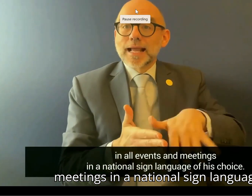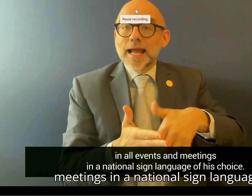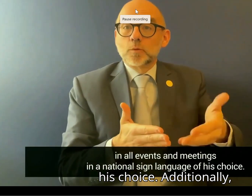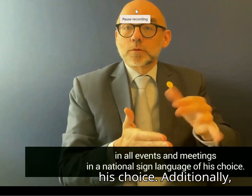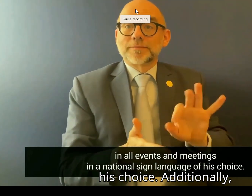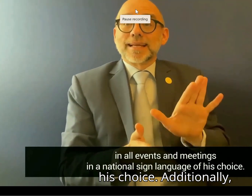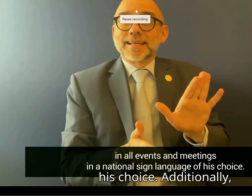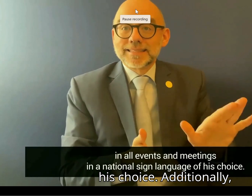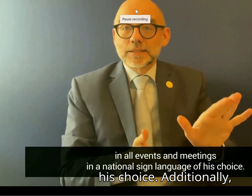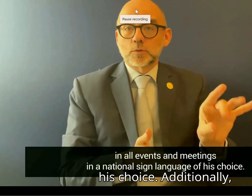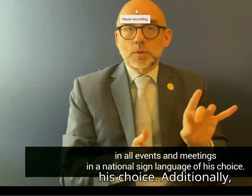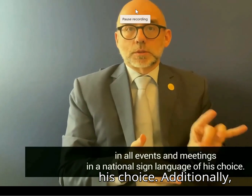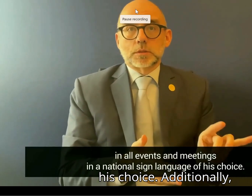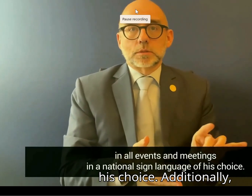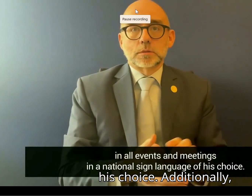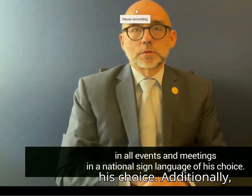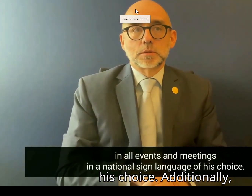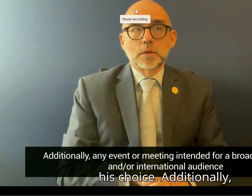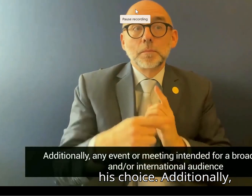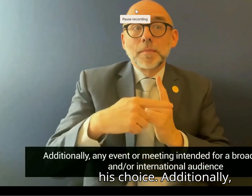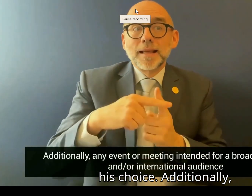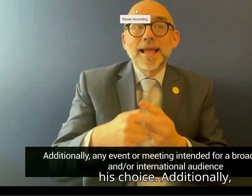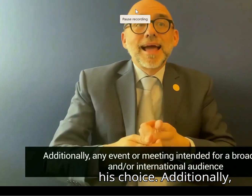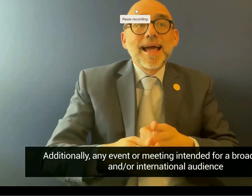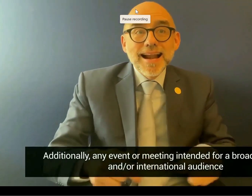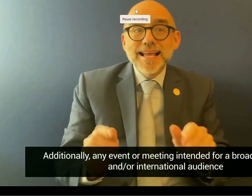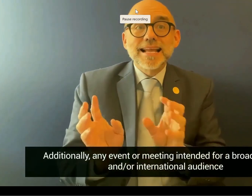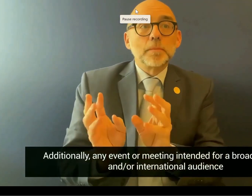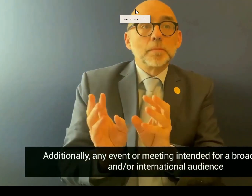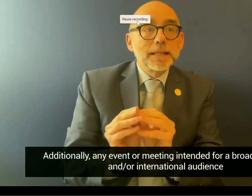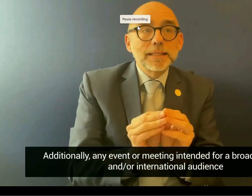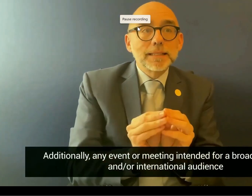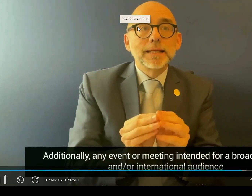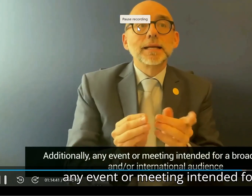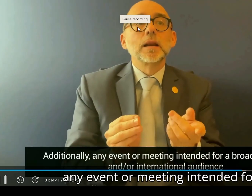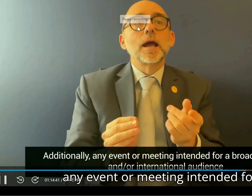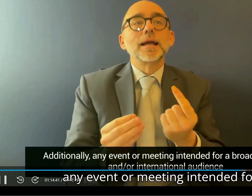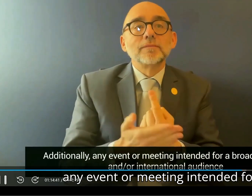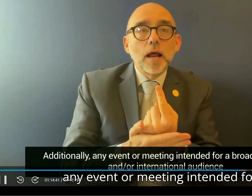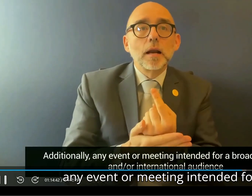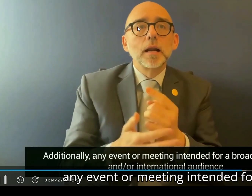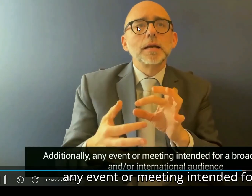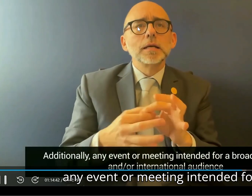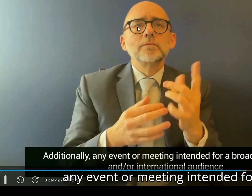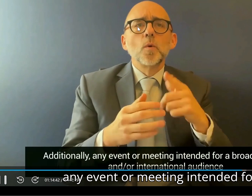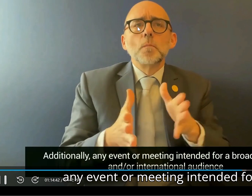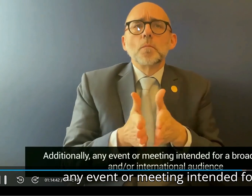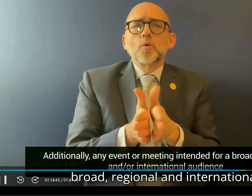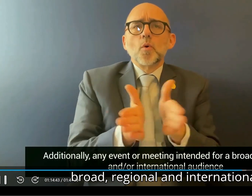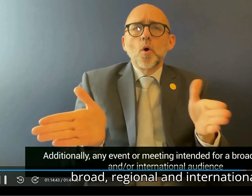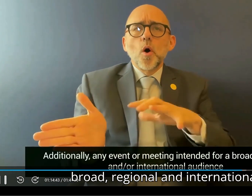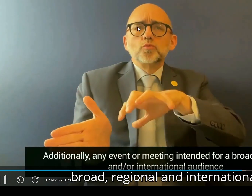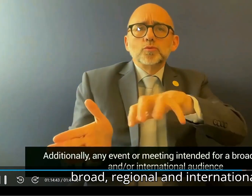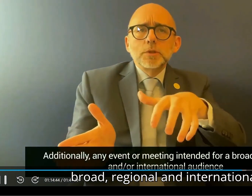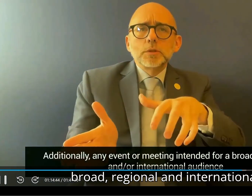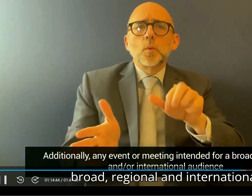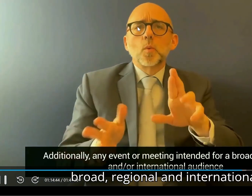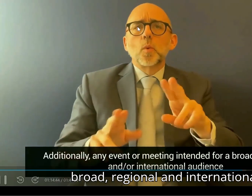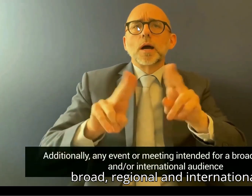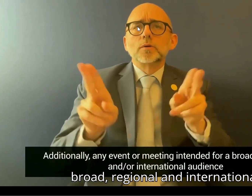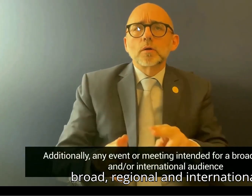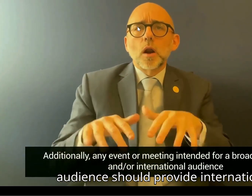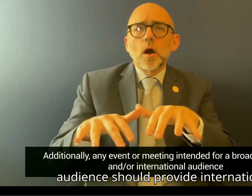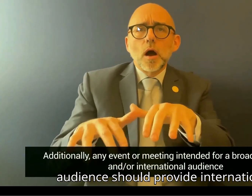sign language of his choice. Additionally, any event or meeting intended for a broad, regional